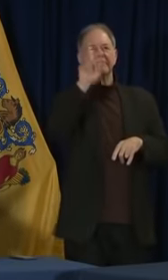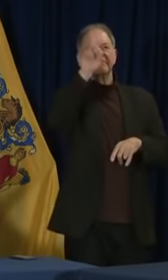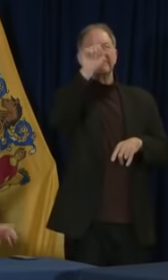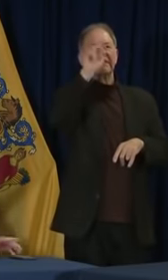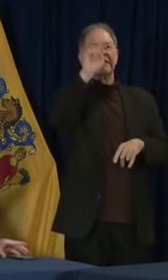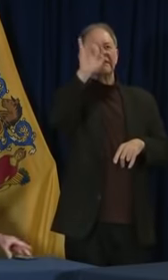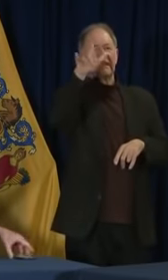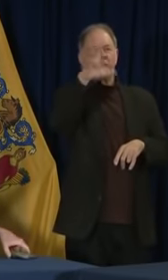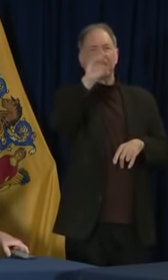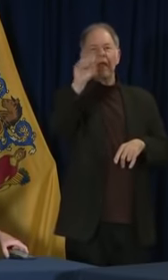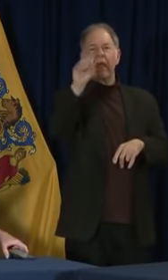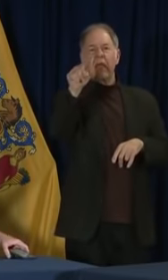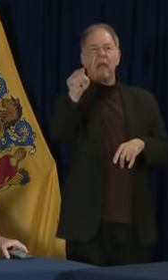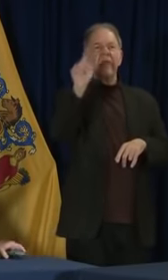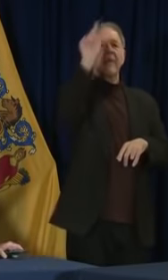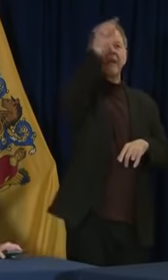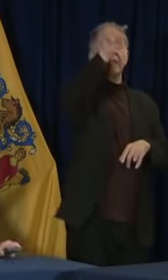the back.